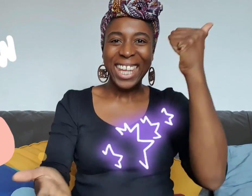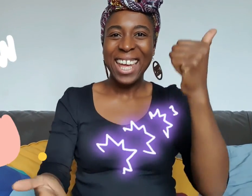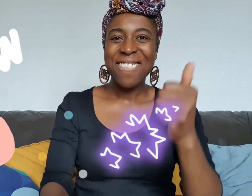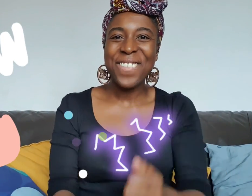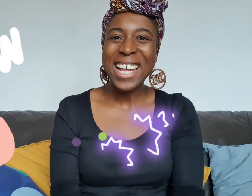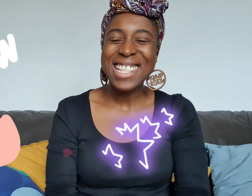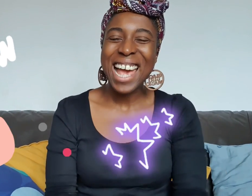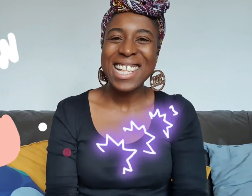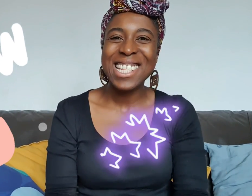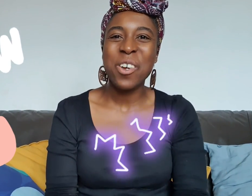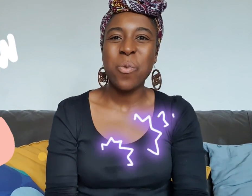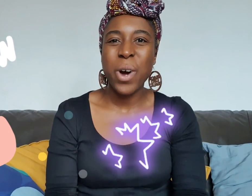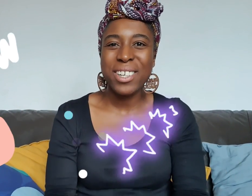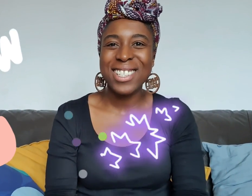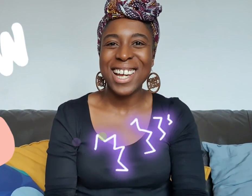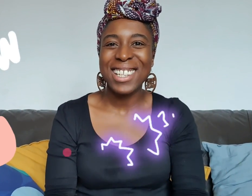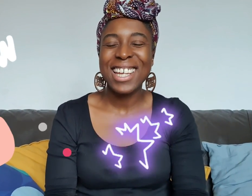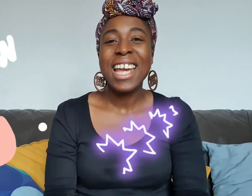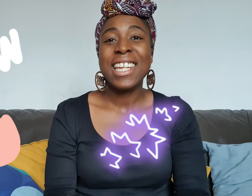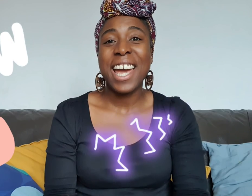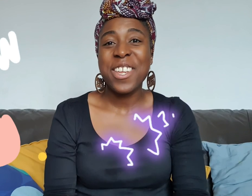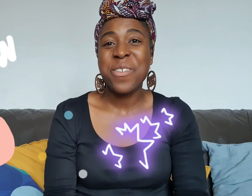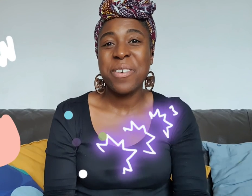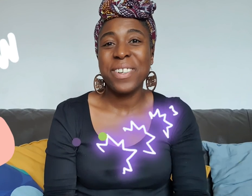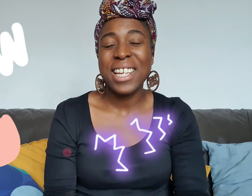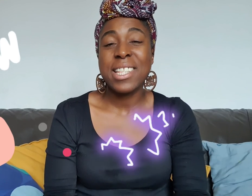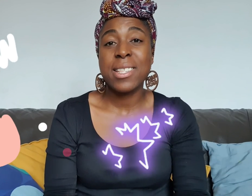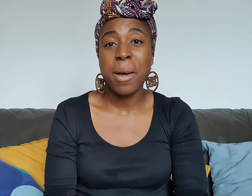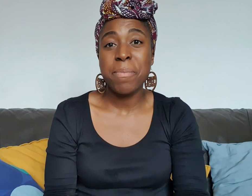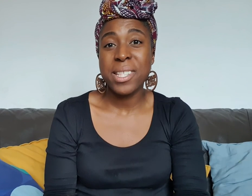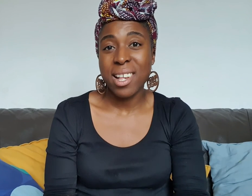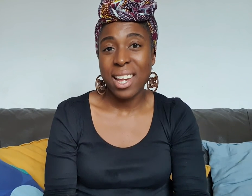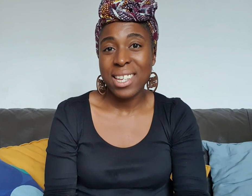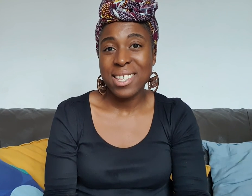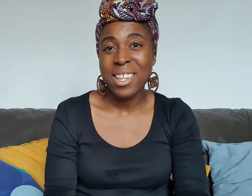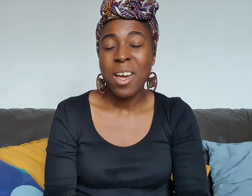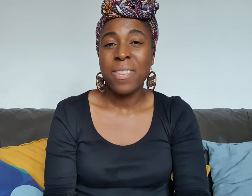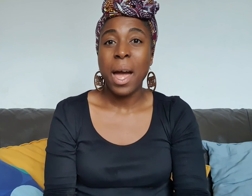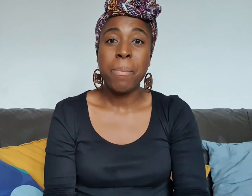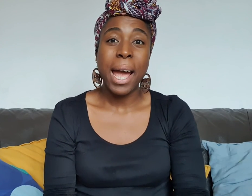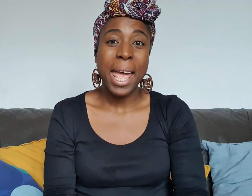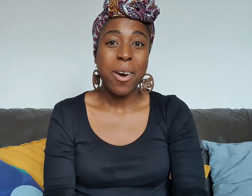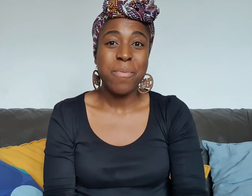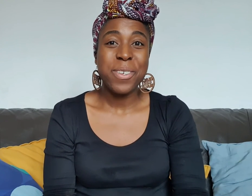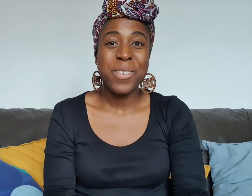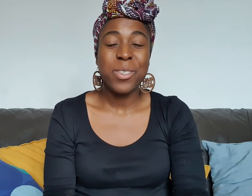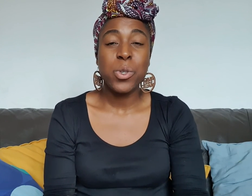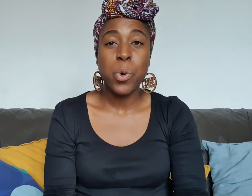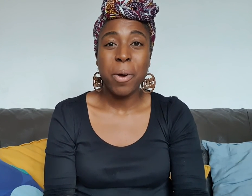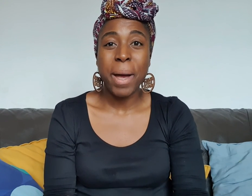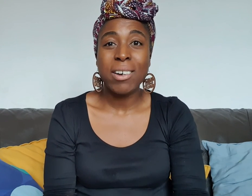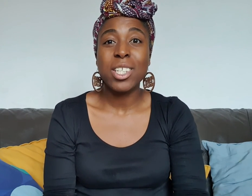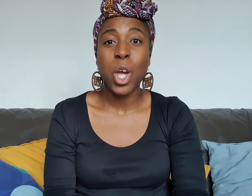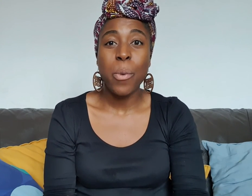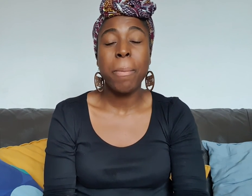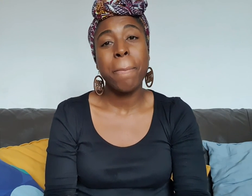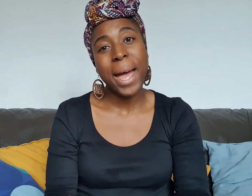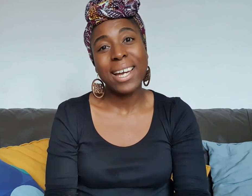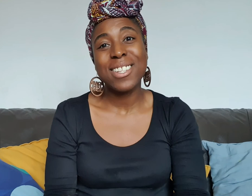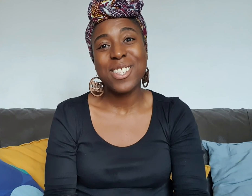Fantastic. Well done. Now you have learned some signs that might help you to talk about going back to